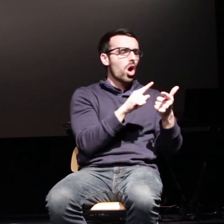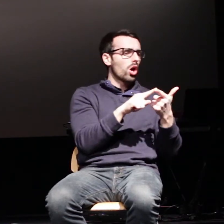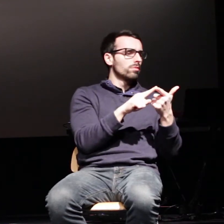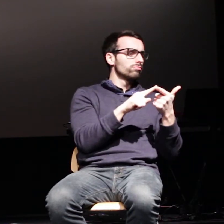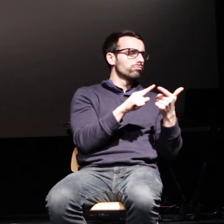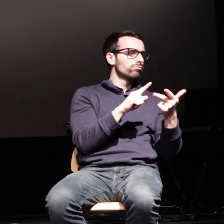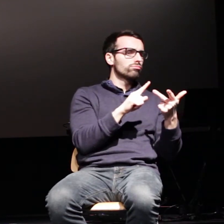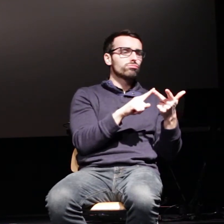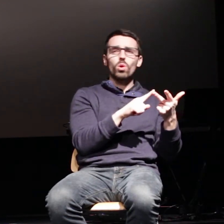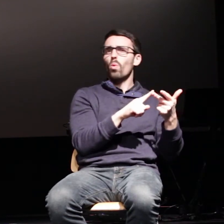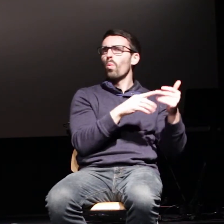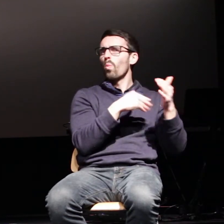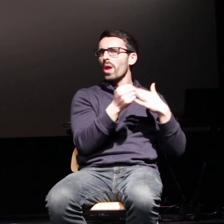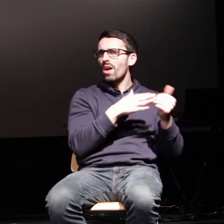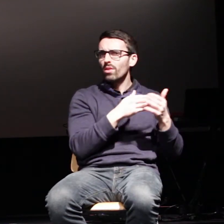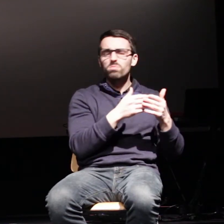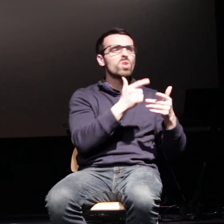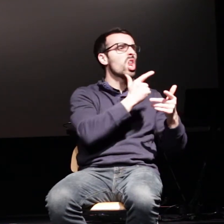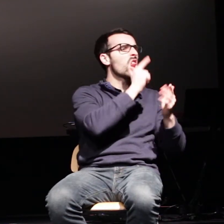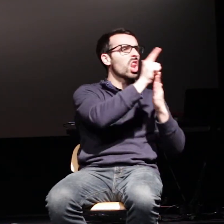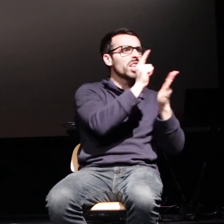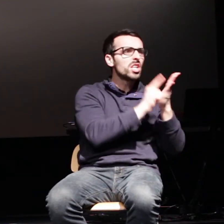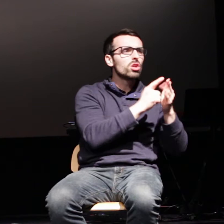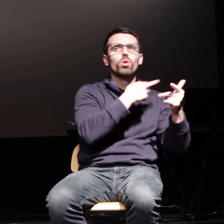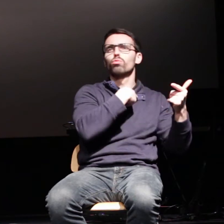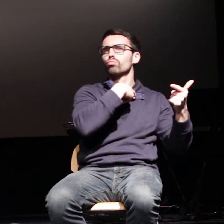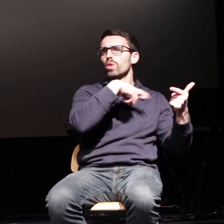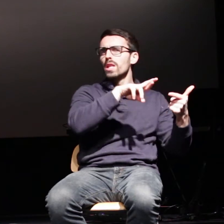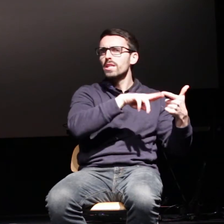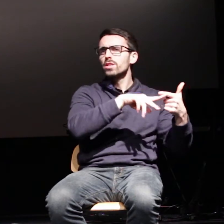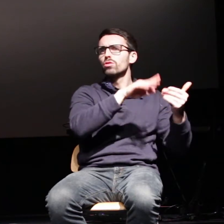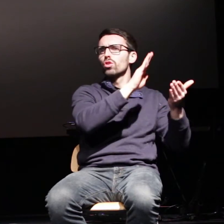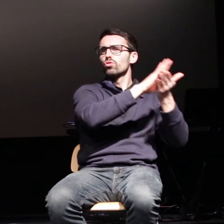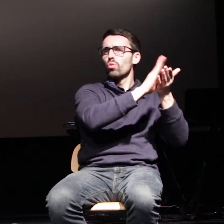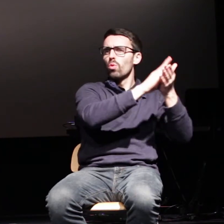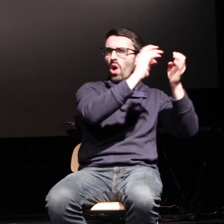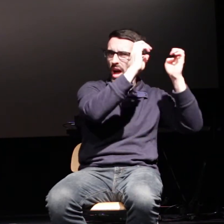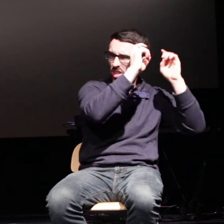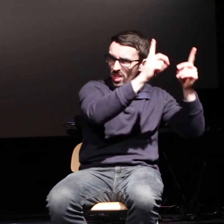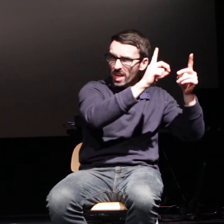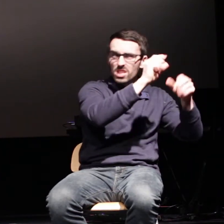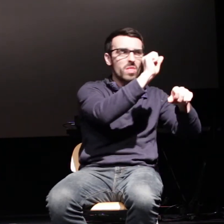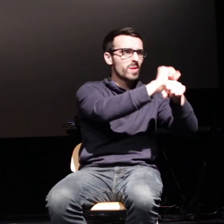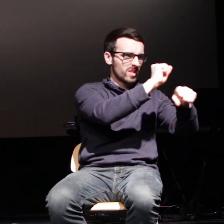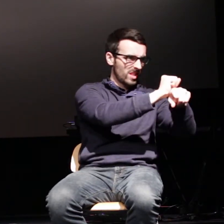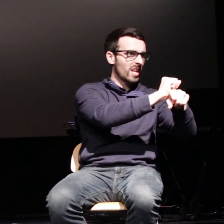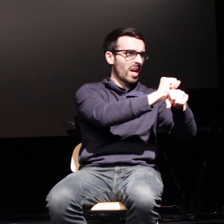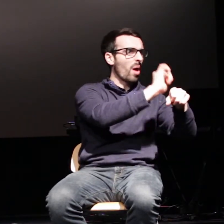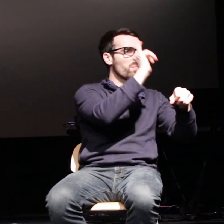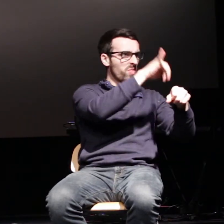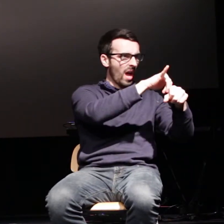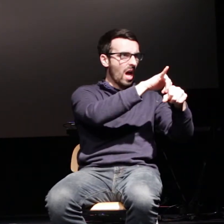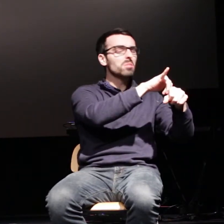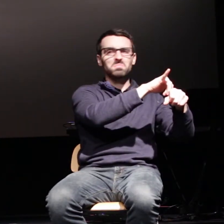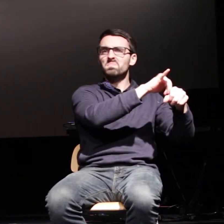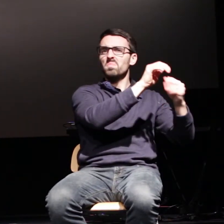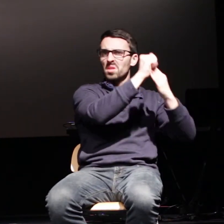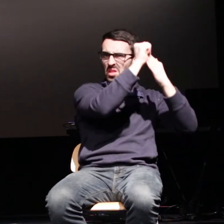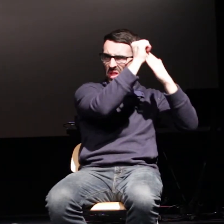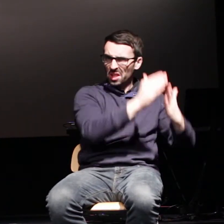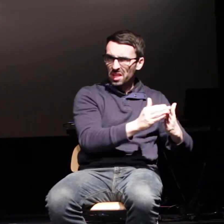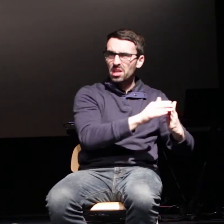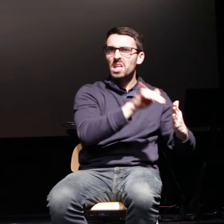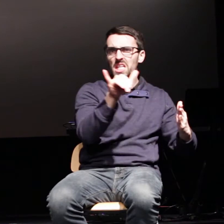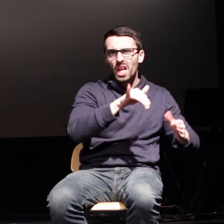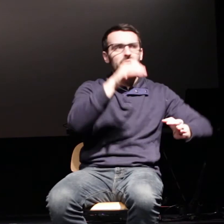center of any sort of legal matter, any sort of law being decided. The synagogue leader functioned as almost like a judge in the community,